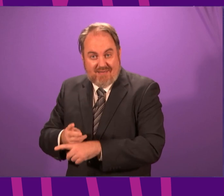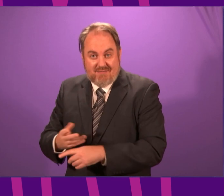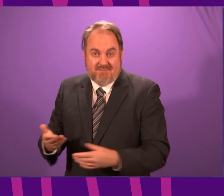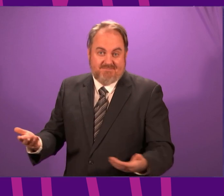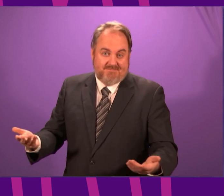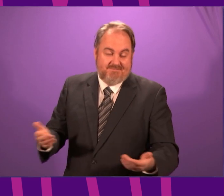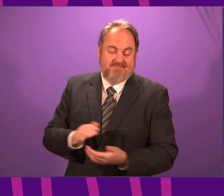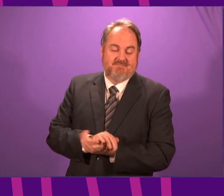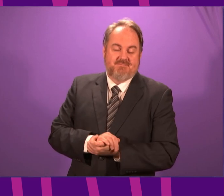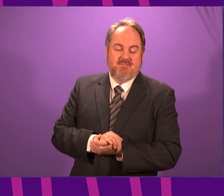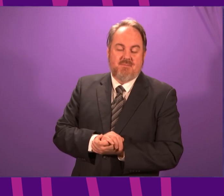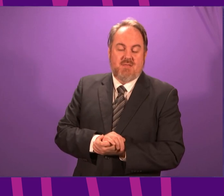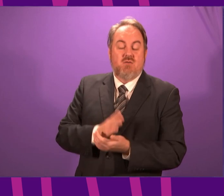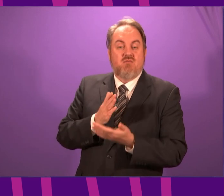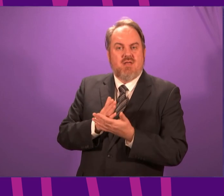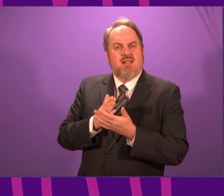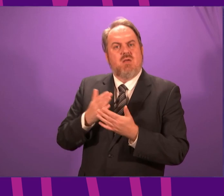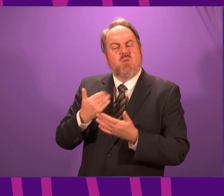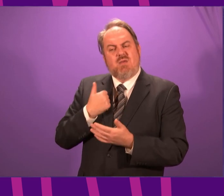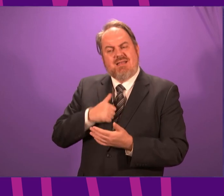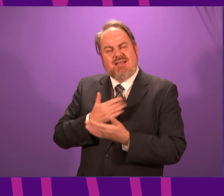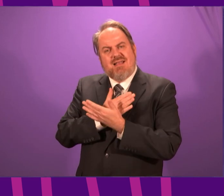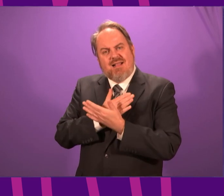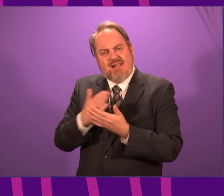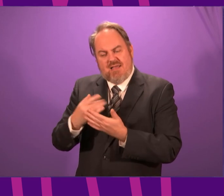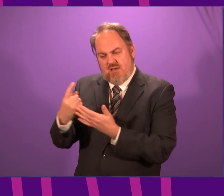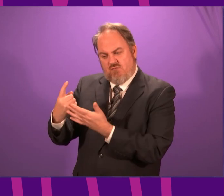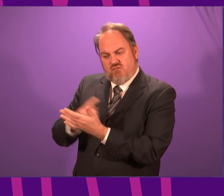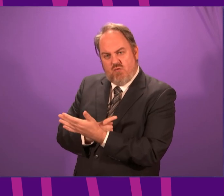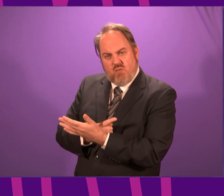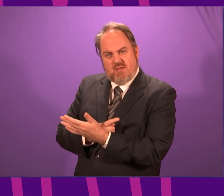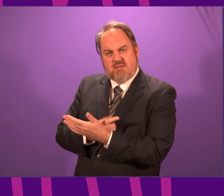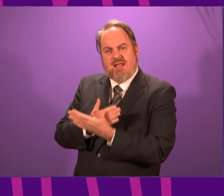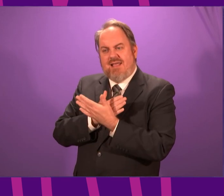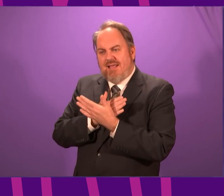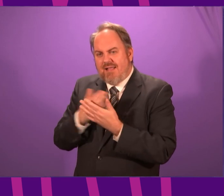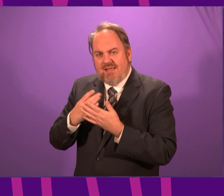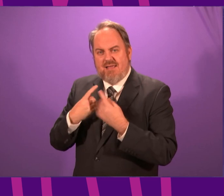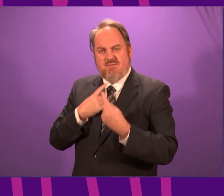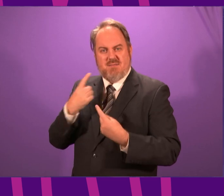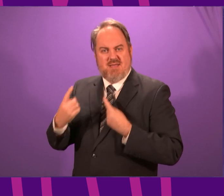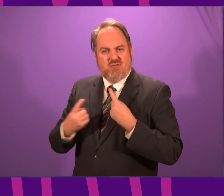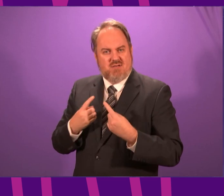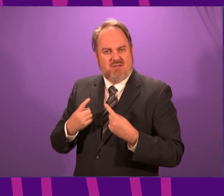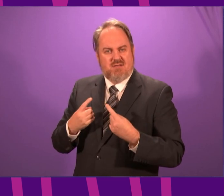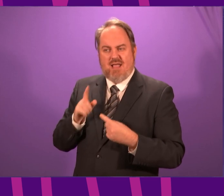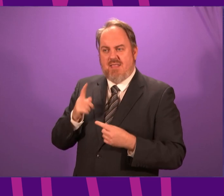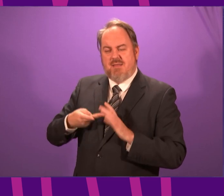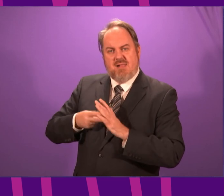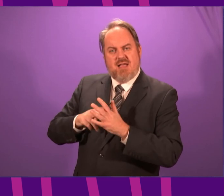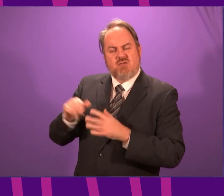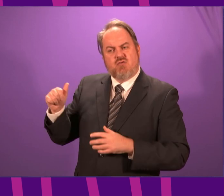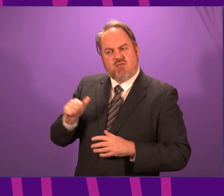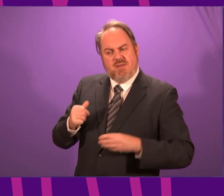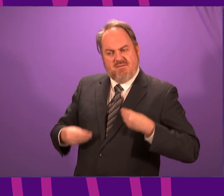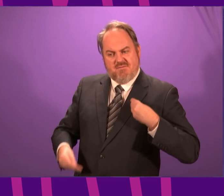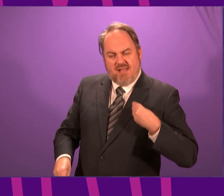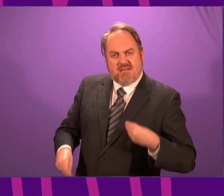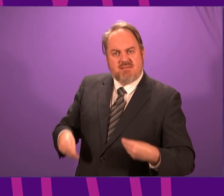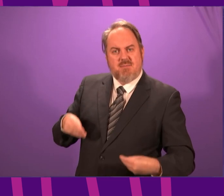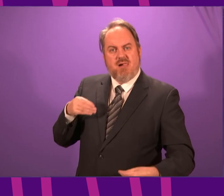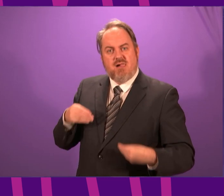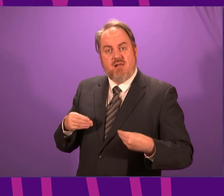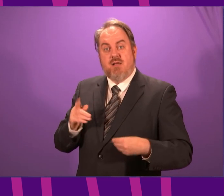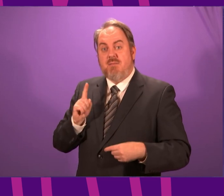system of measures which are straightforward, easily understood, flexible, and able to help to reduce the spread